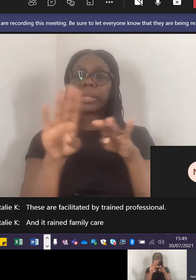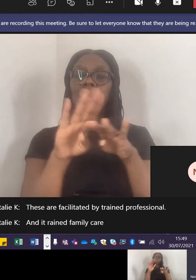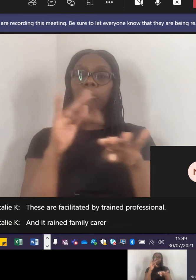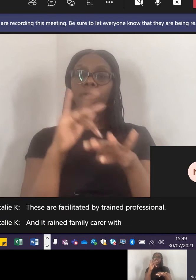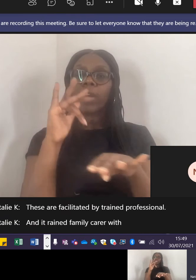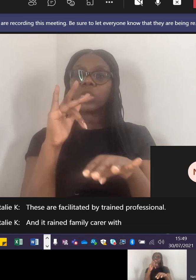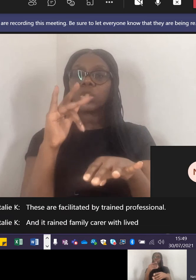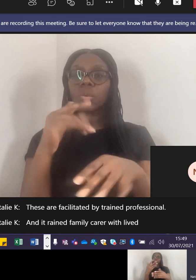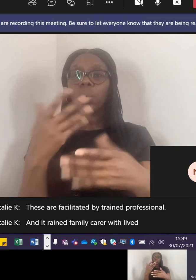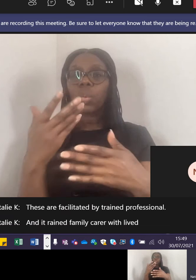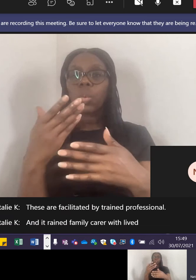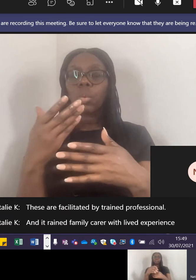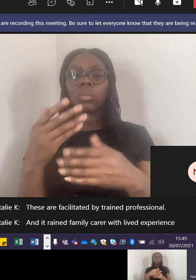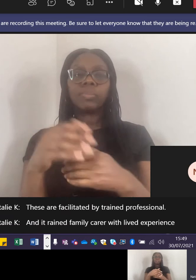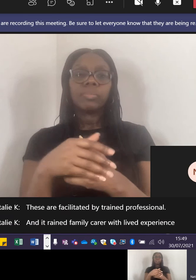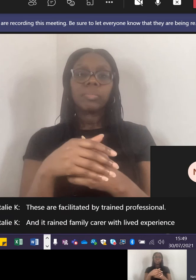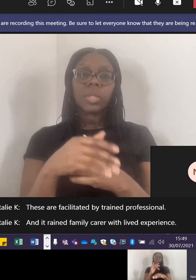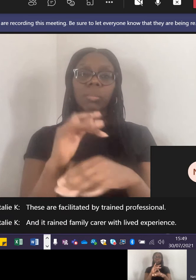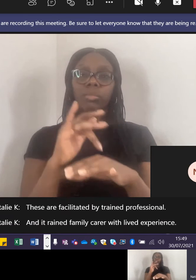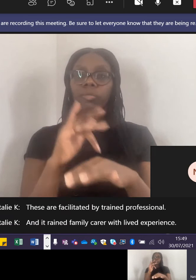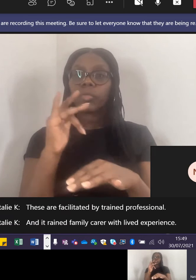lived experience.